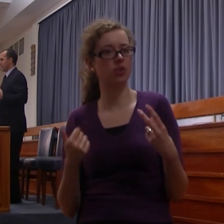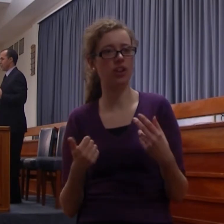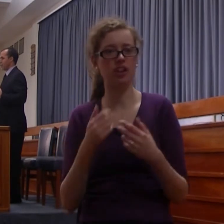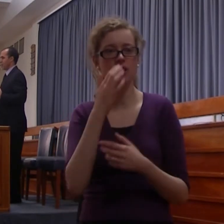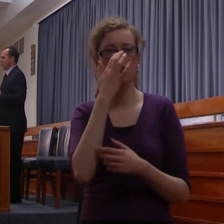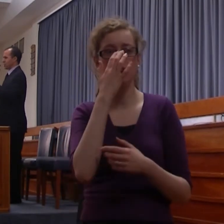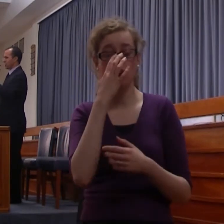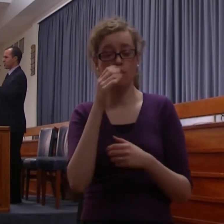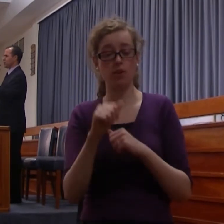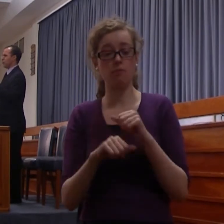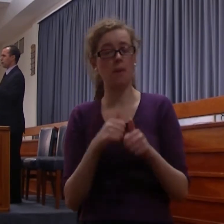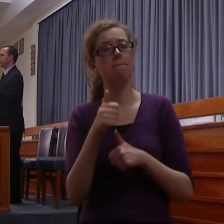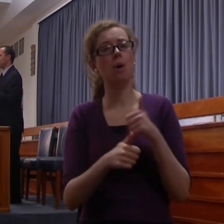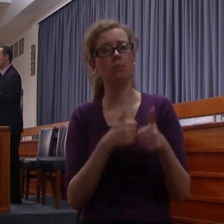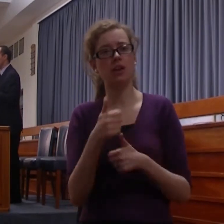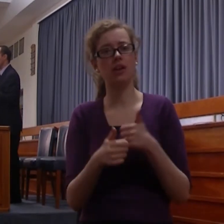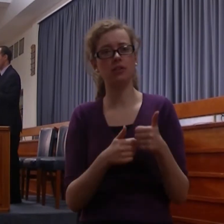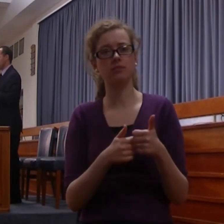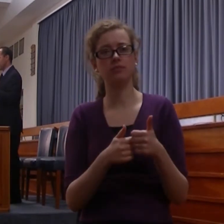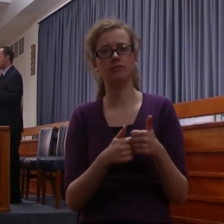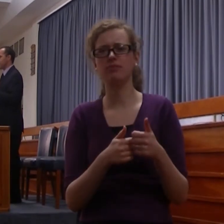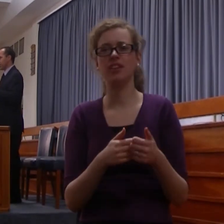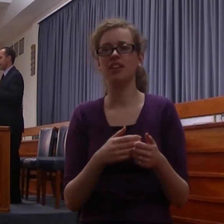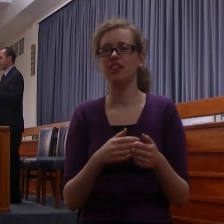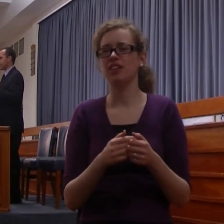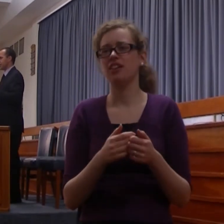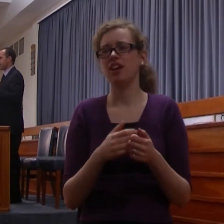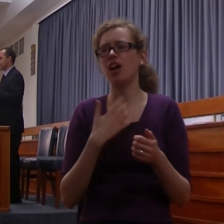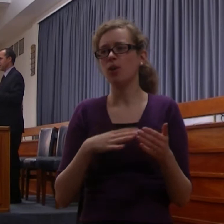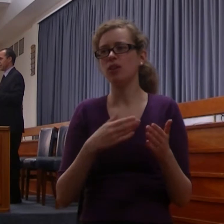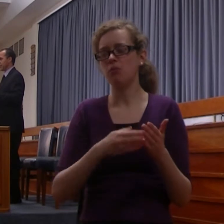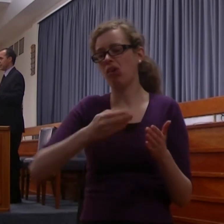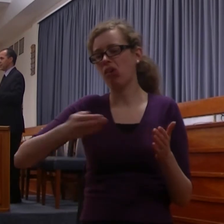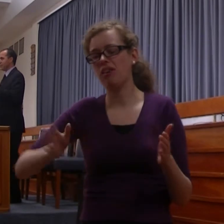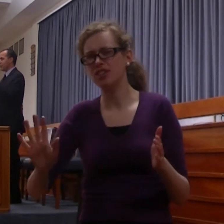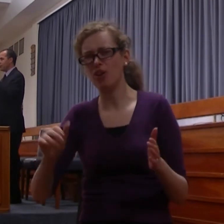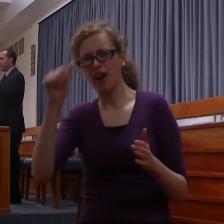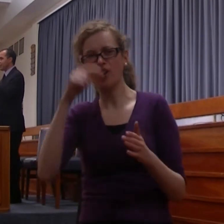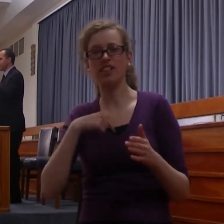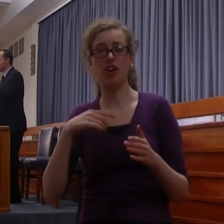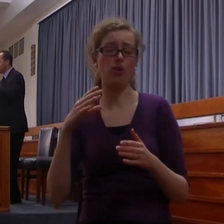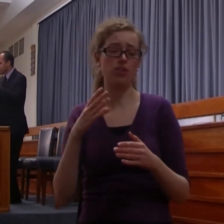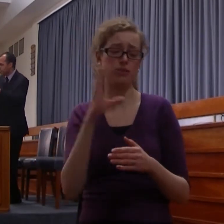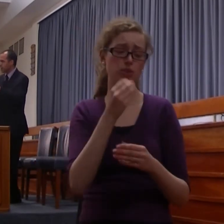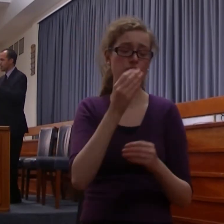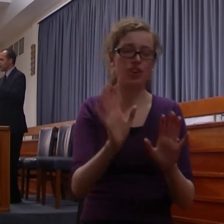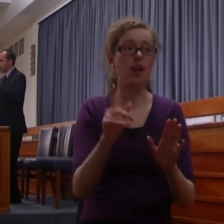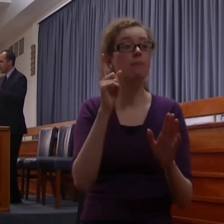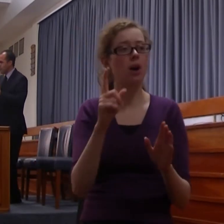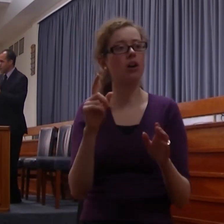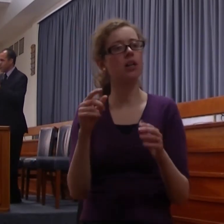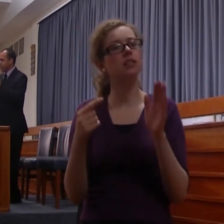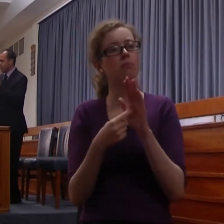and the light of Asia. And Ephesus became very popular. Those things do not feed our